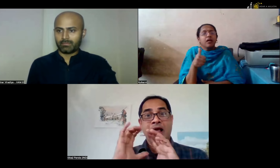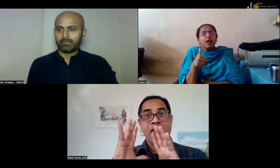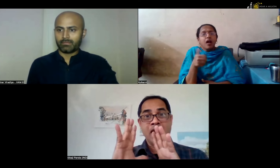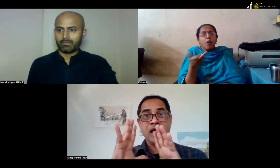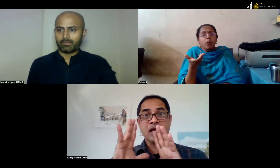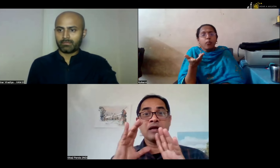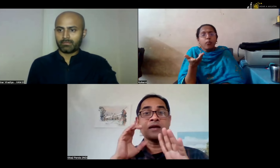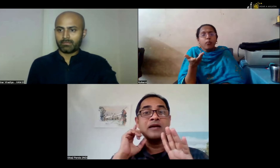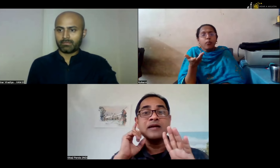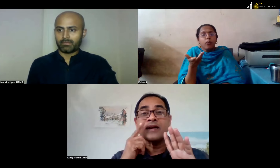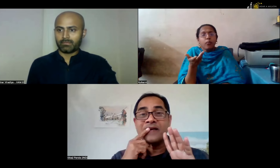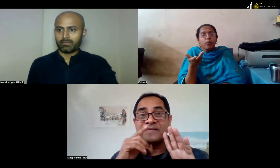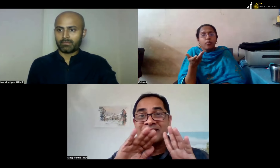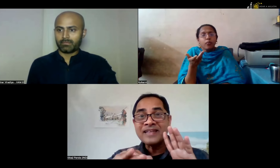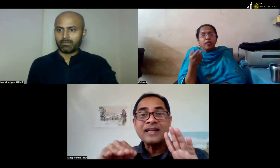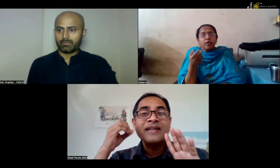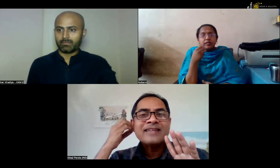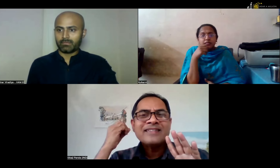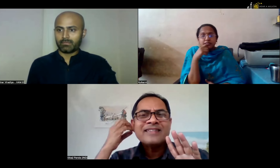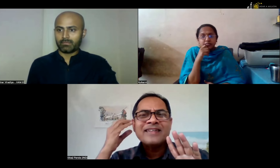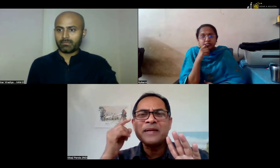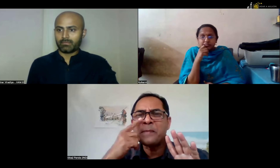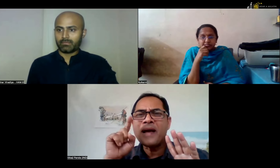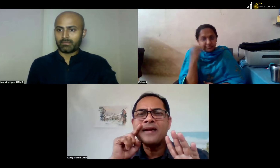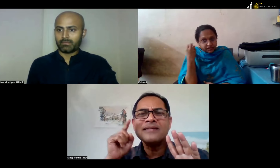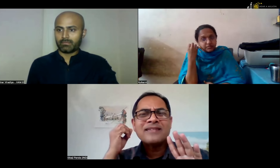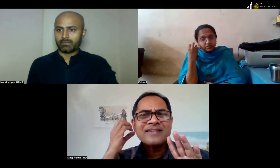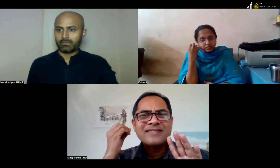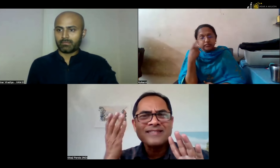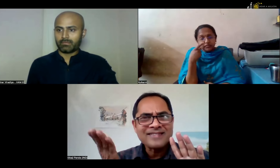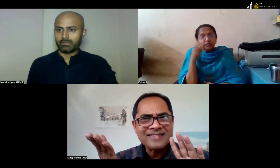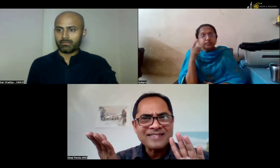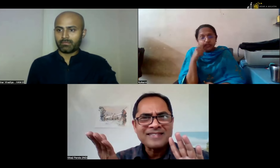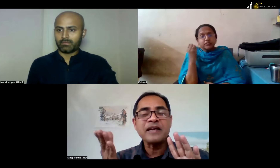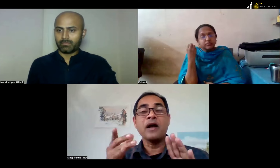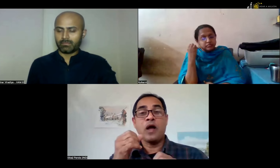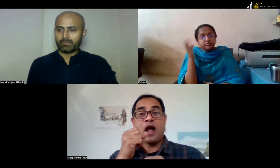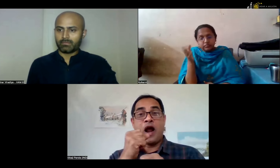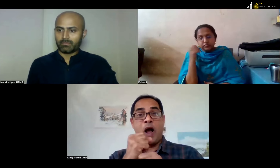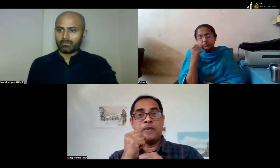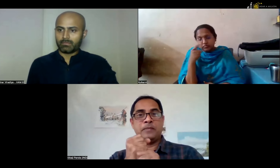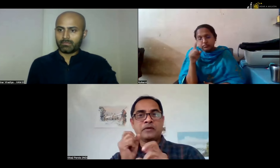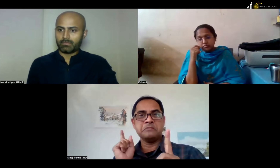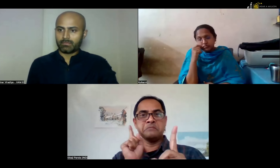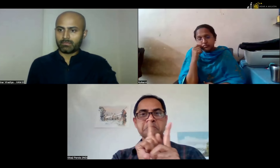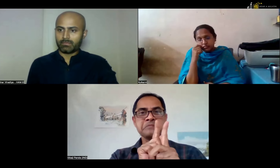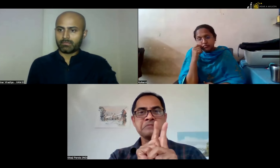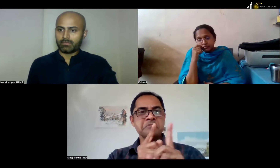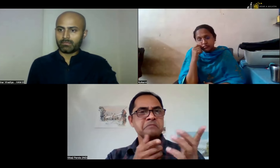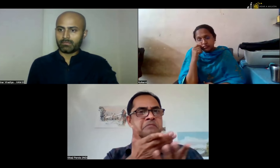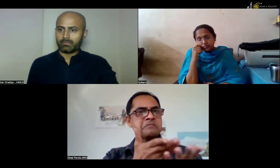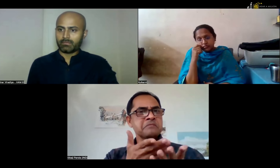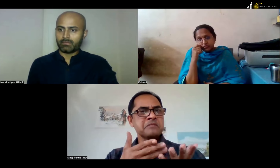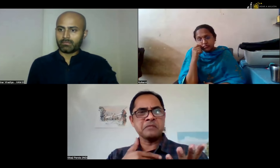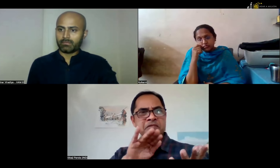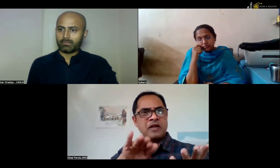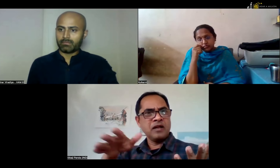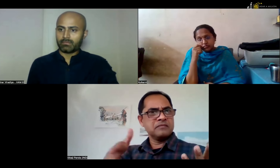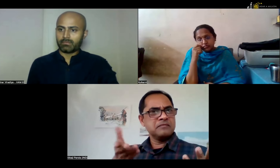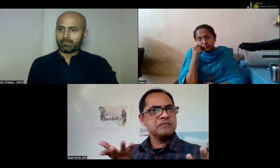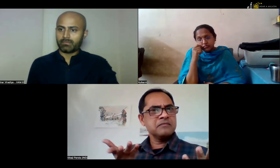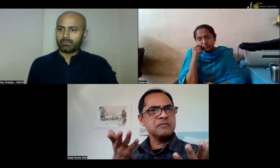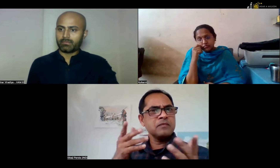parents. For But the example, parents don't have budget and money. so parents are hearing, so the government, if